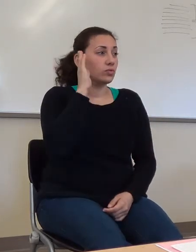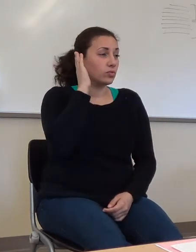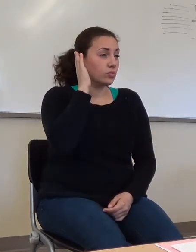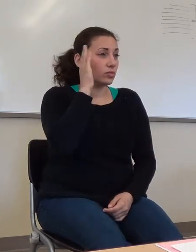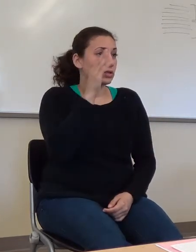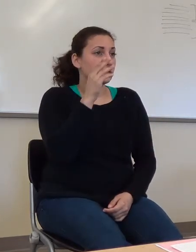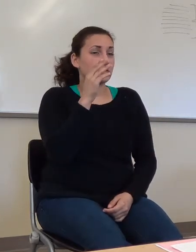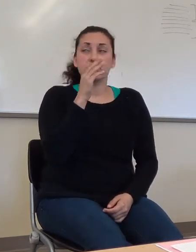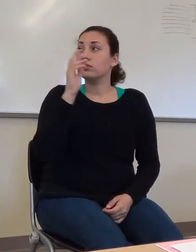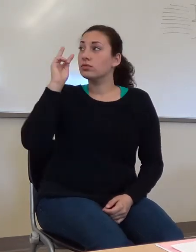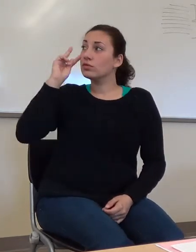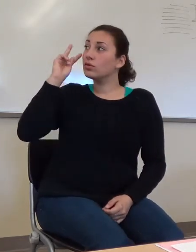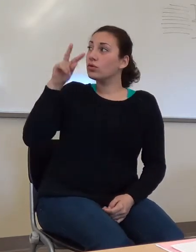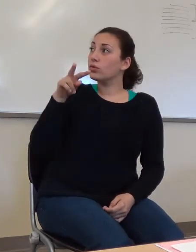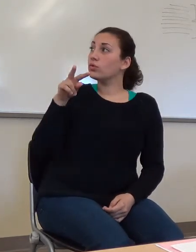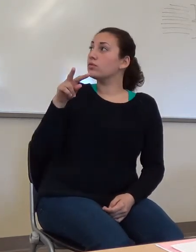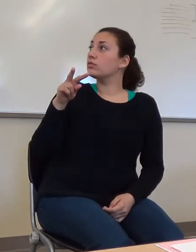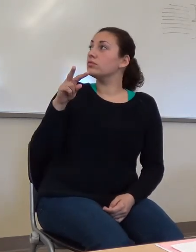see.